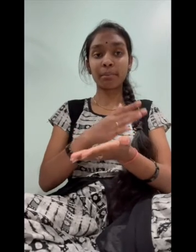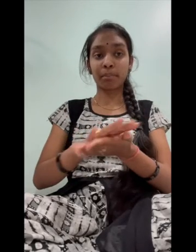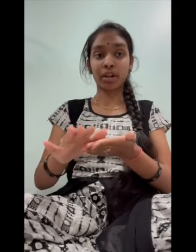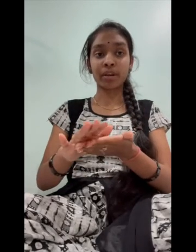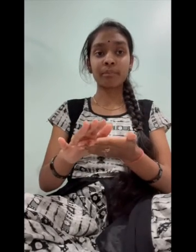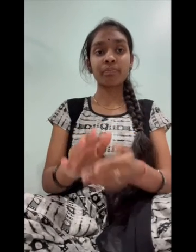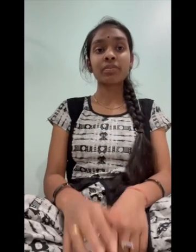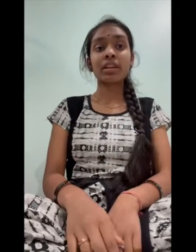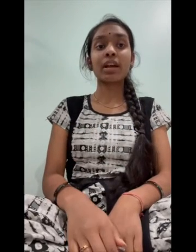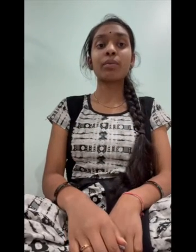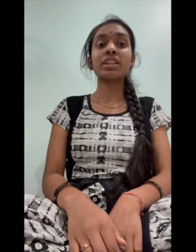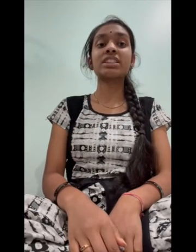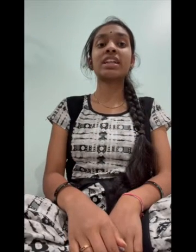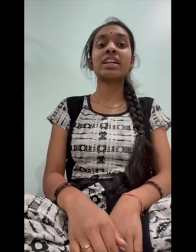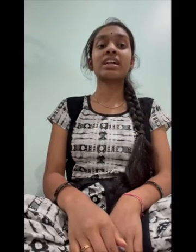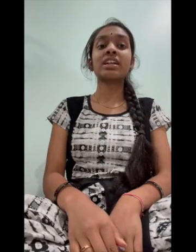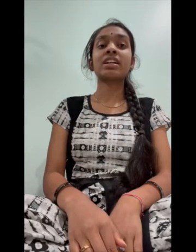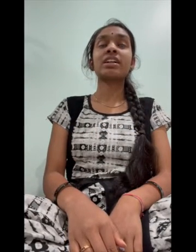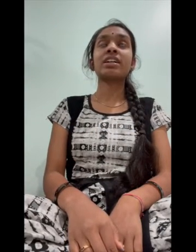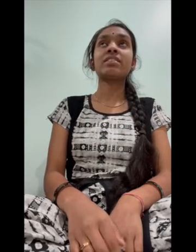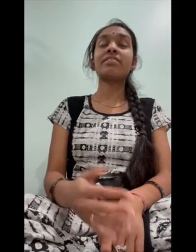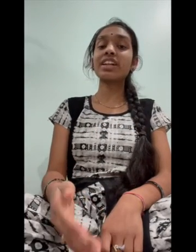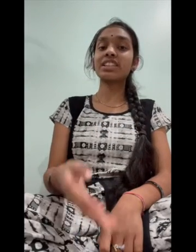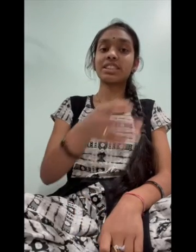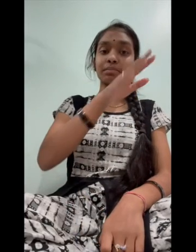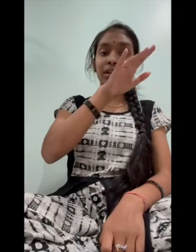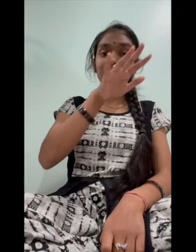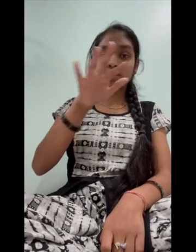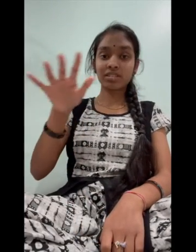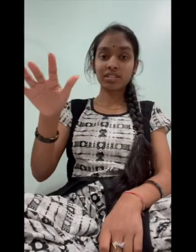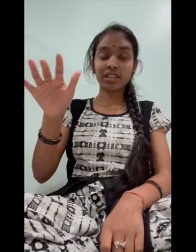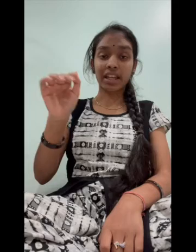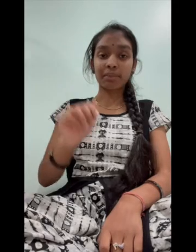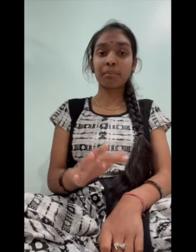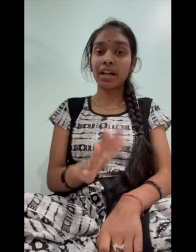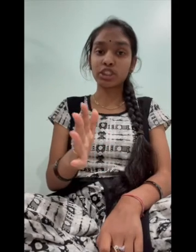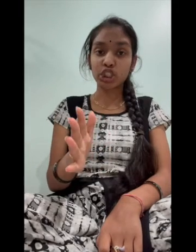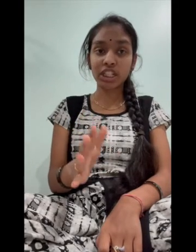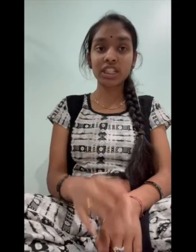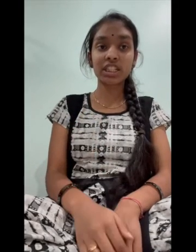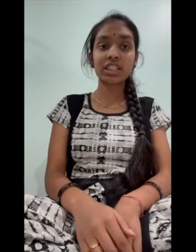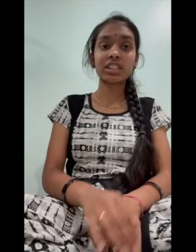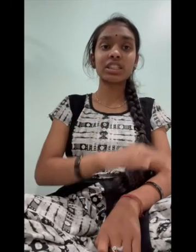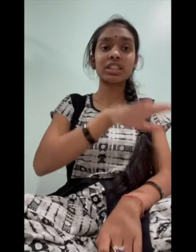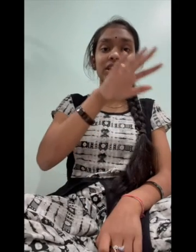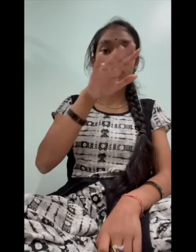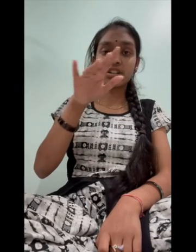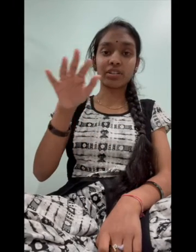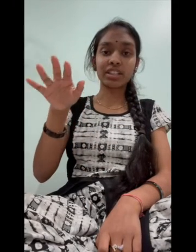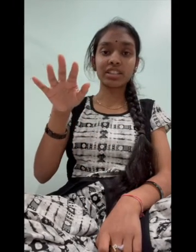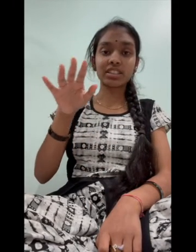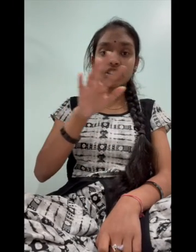paper. And when you say finger spell, like magic, you go like this. You